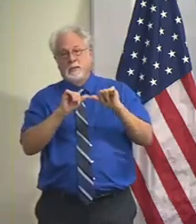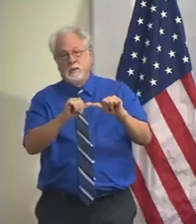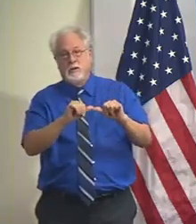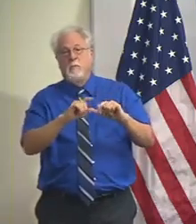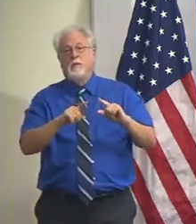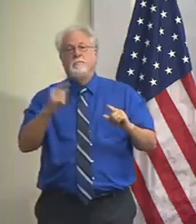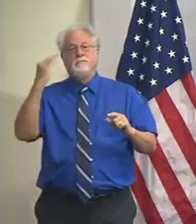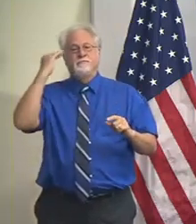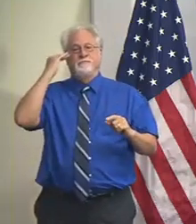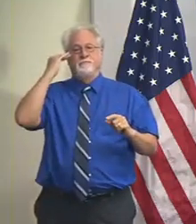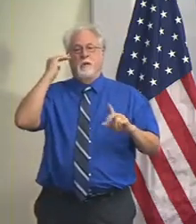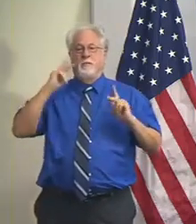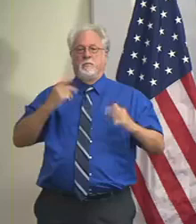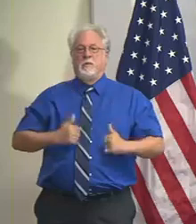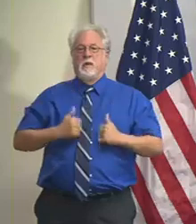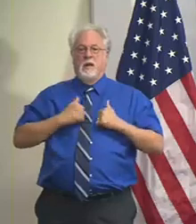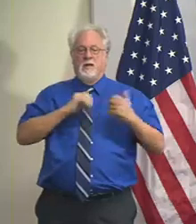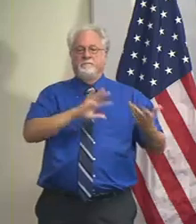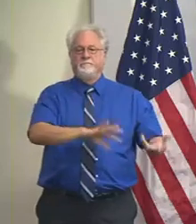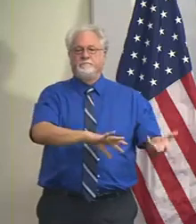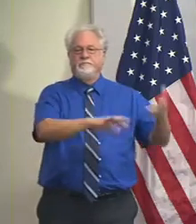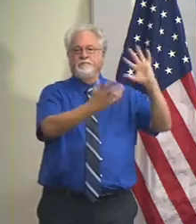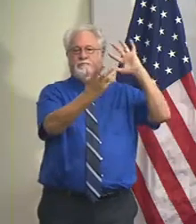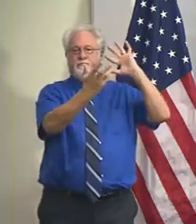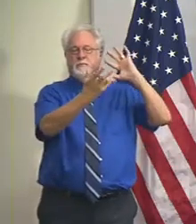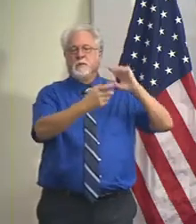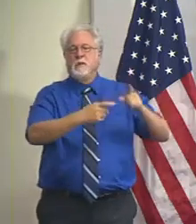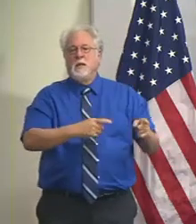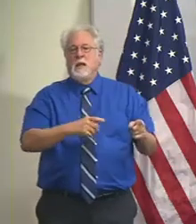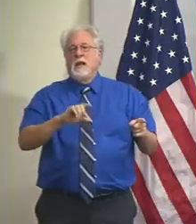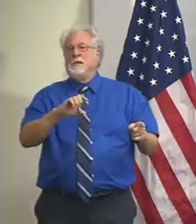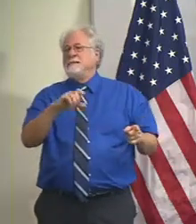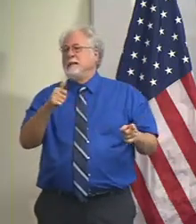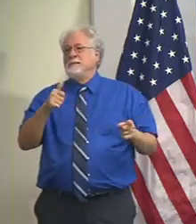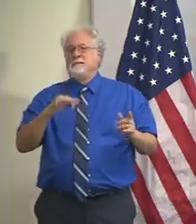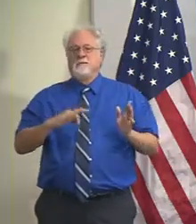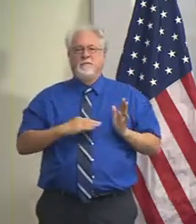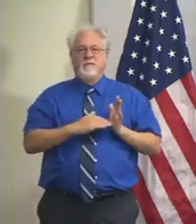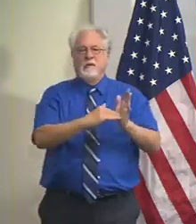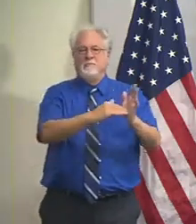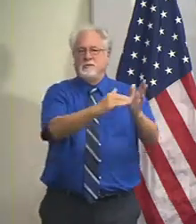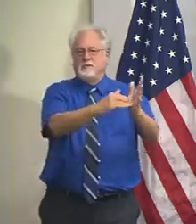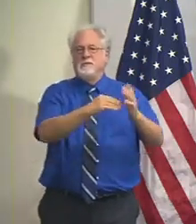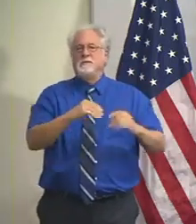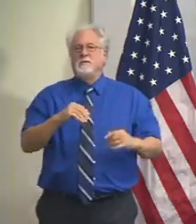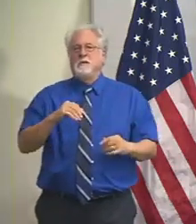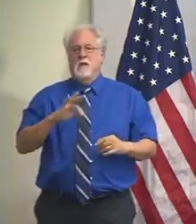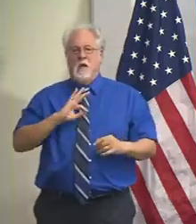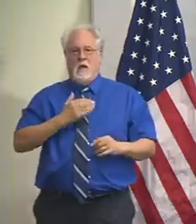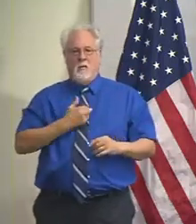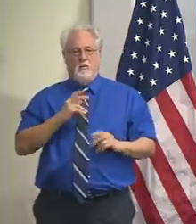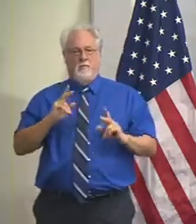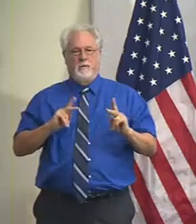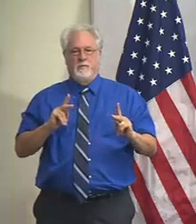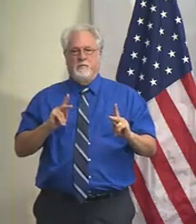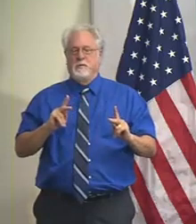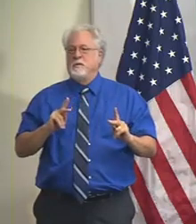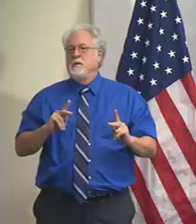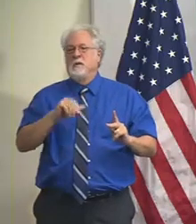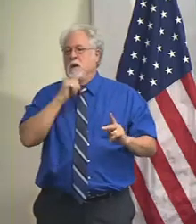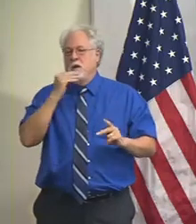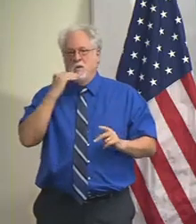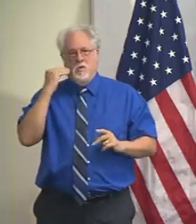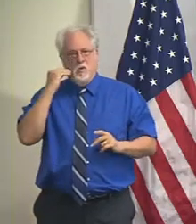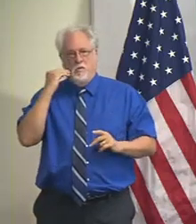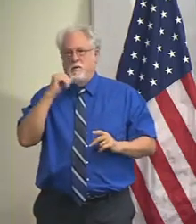very mindful that people's lives are turned upside down. Tens of thousands of our citizens are not at